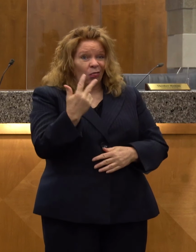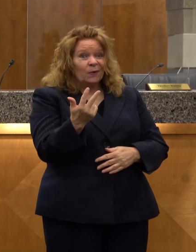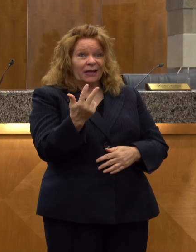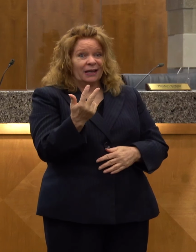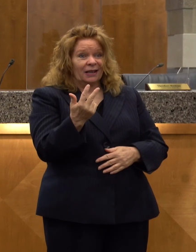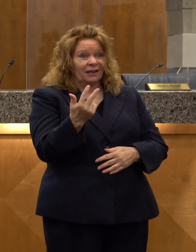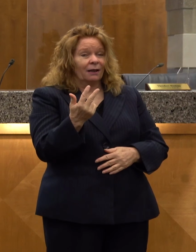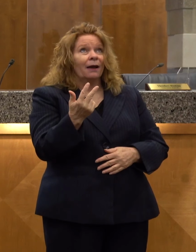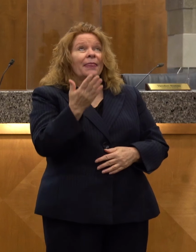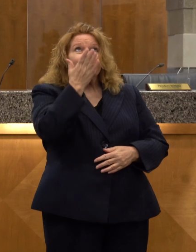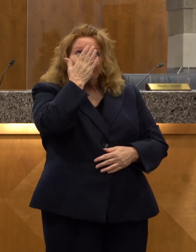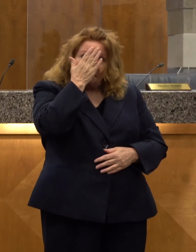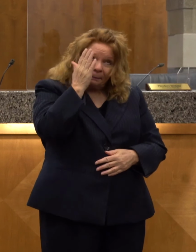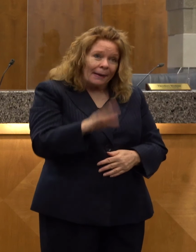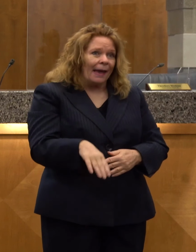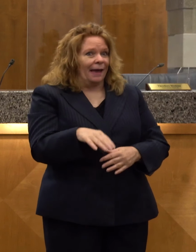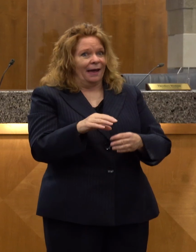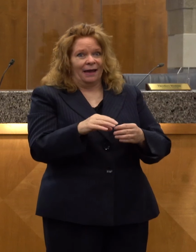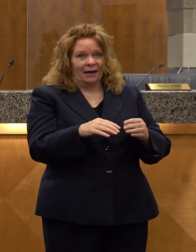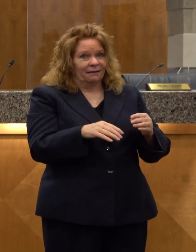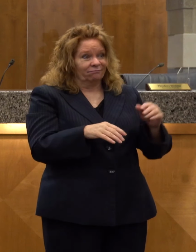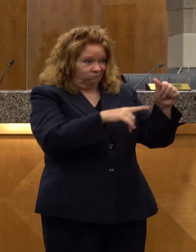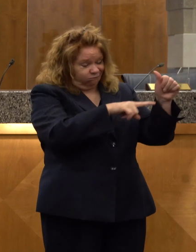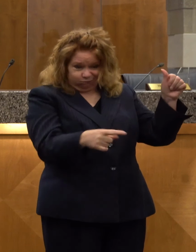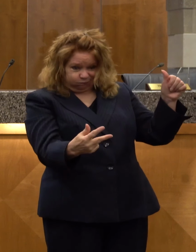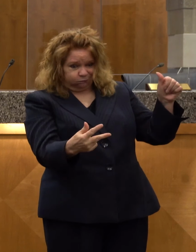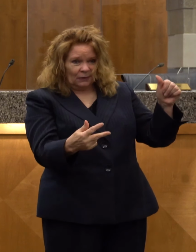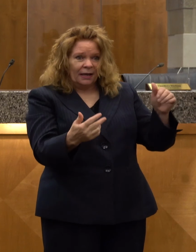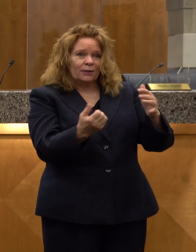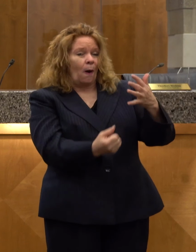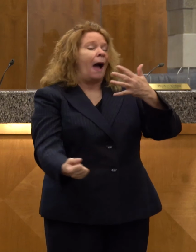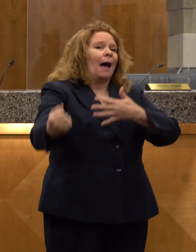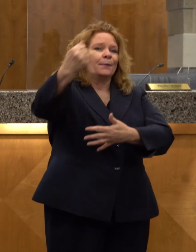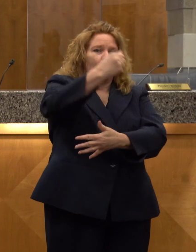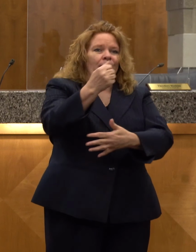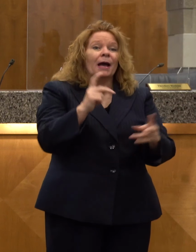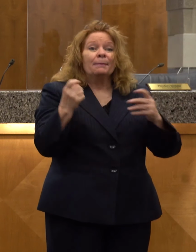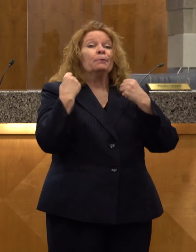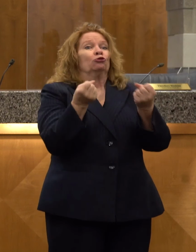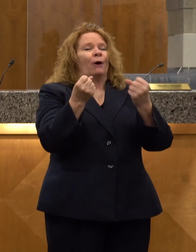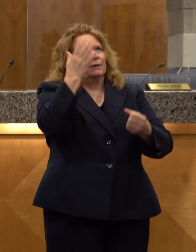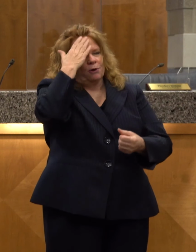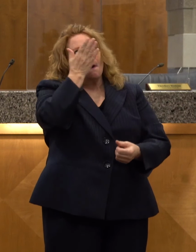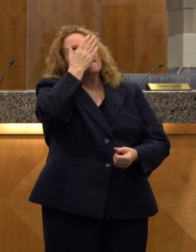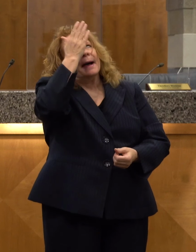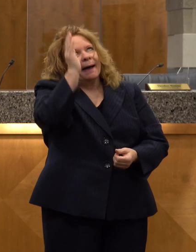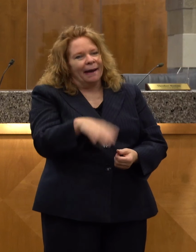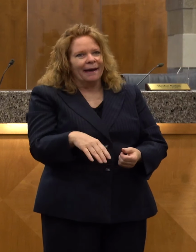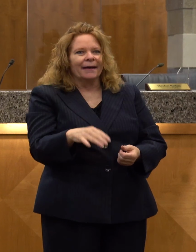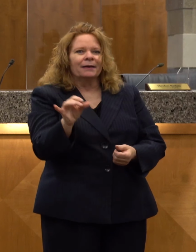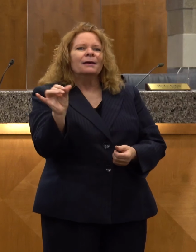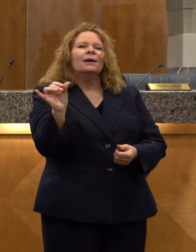which is a very, very bad road. So it's got a high priority. The folks that drive it know it's a bad road, but we